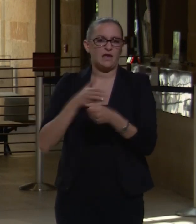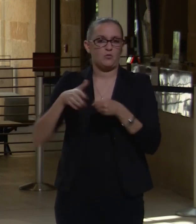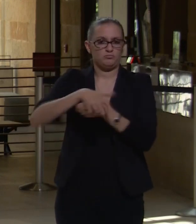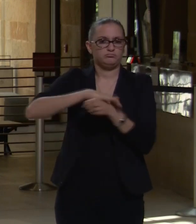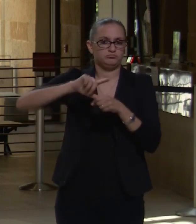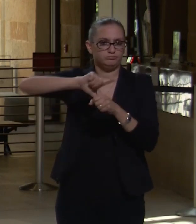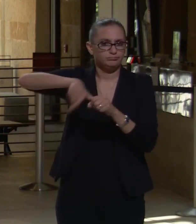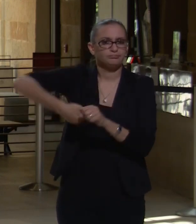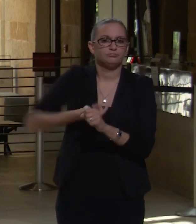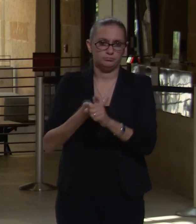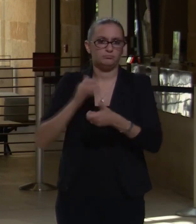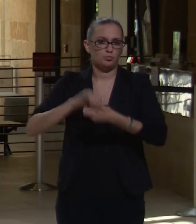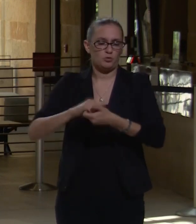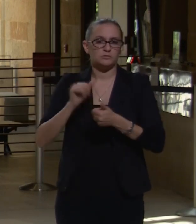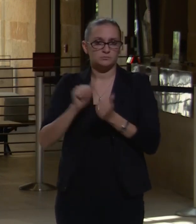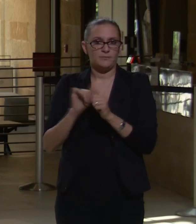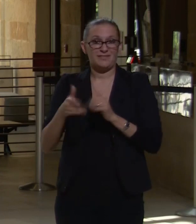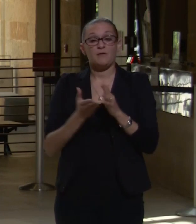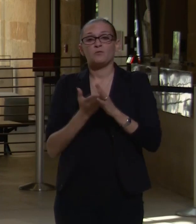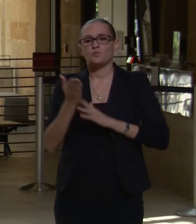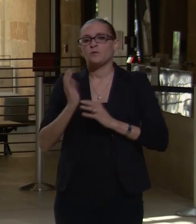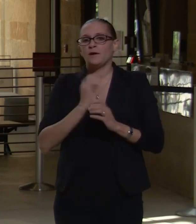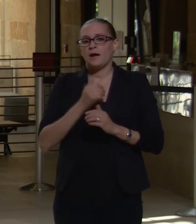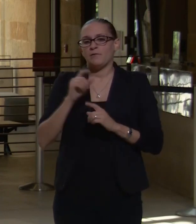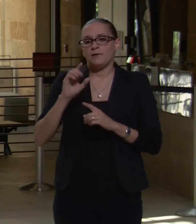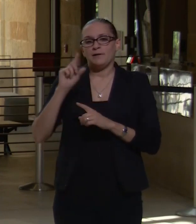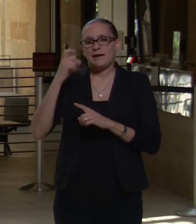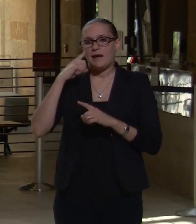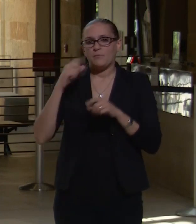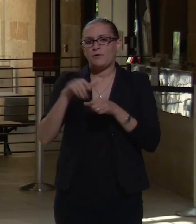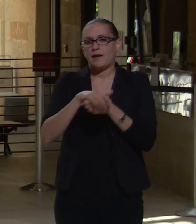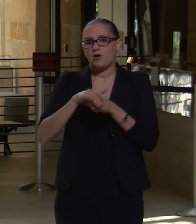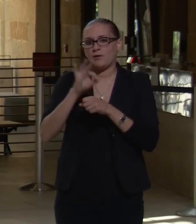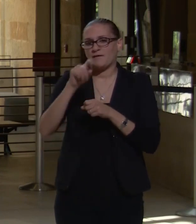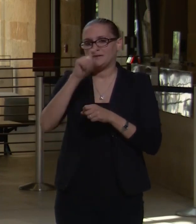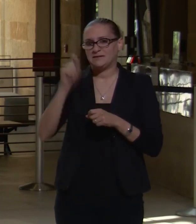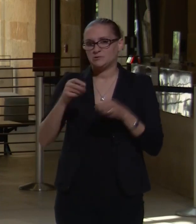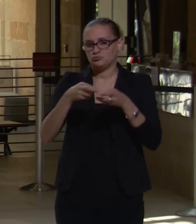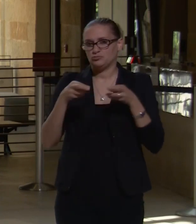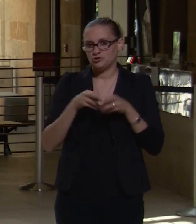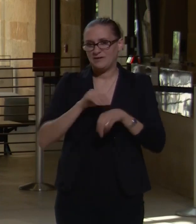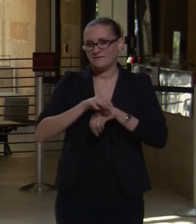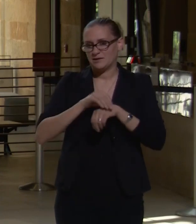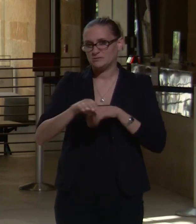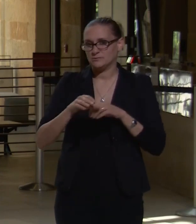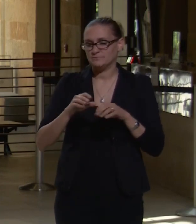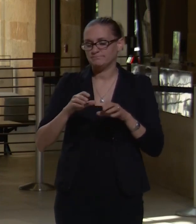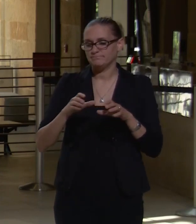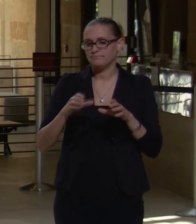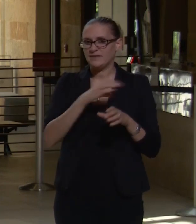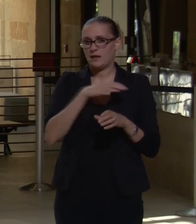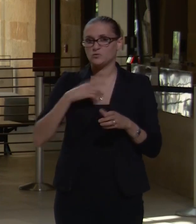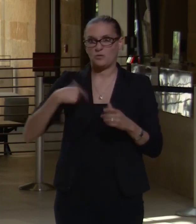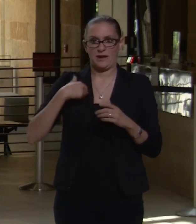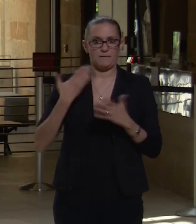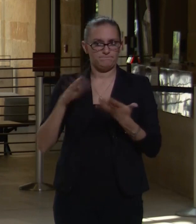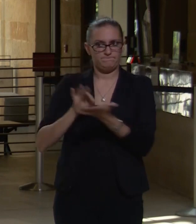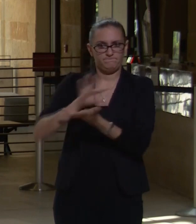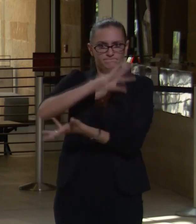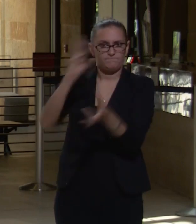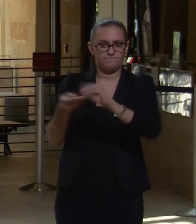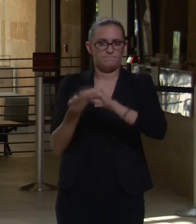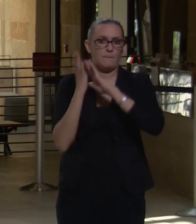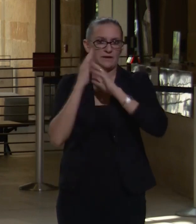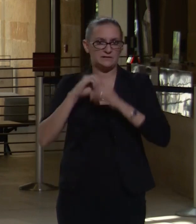this. This is partly through our Capital Area of Texas Regional Advisory Council. We have bed counts of all the beds within our